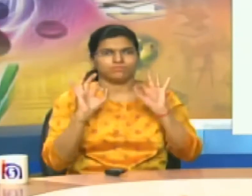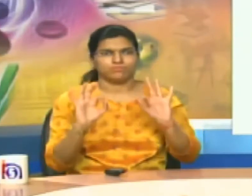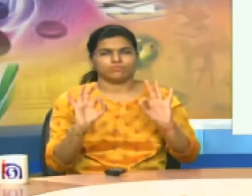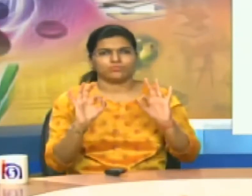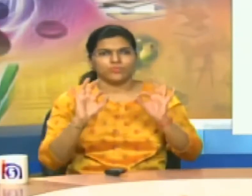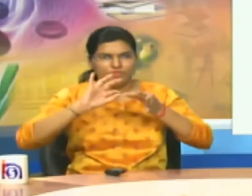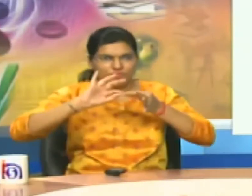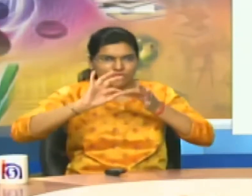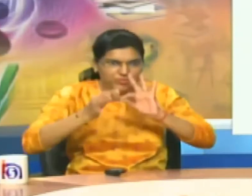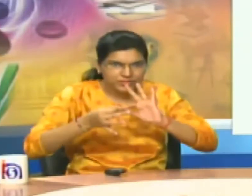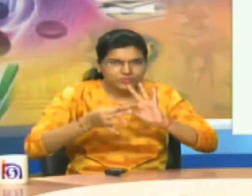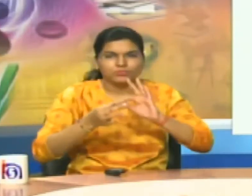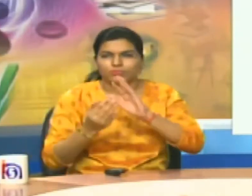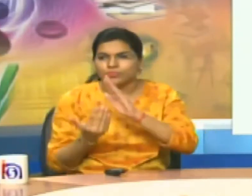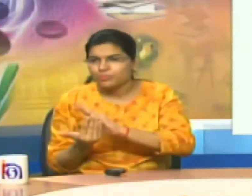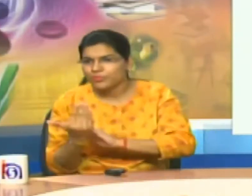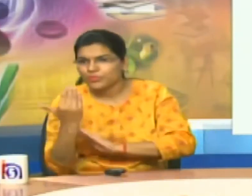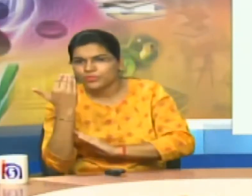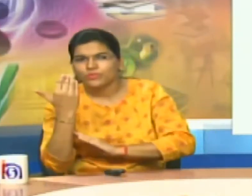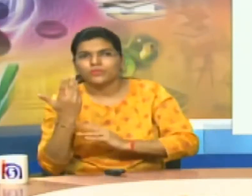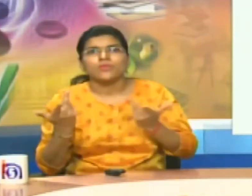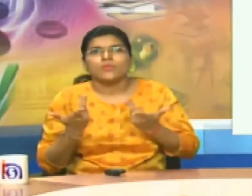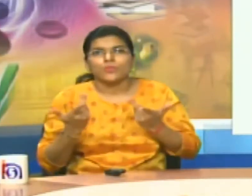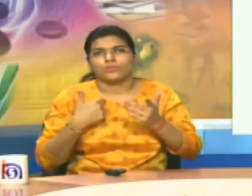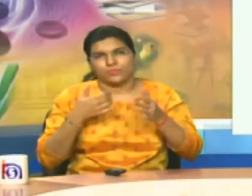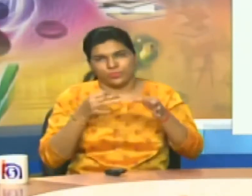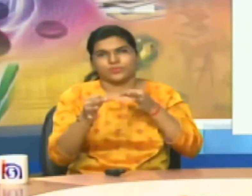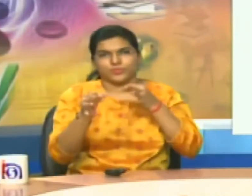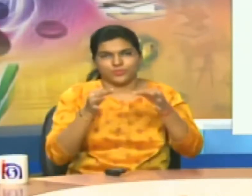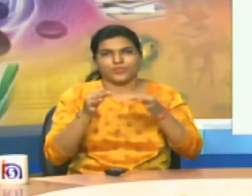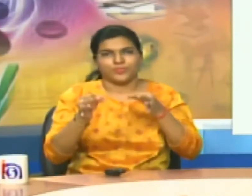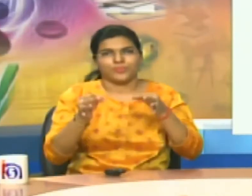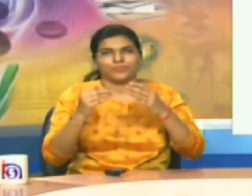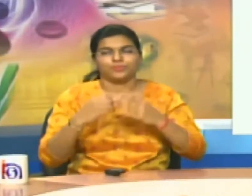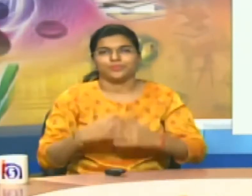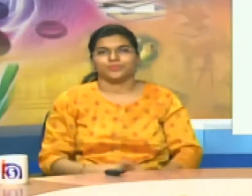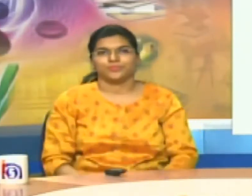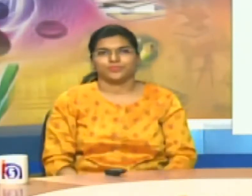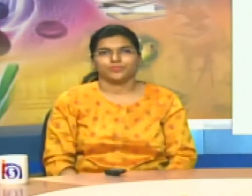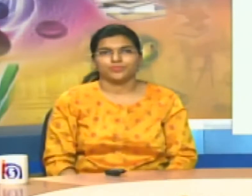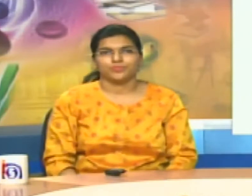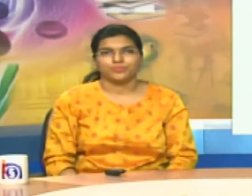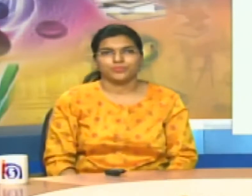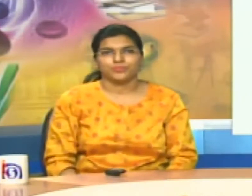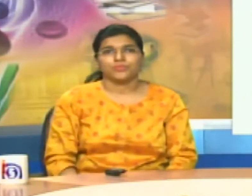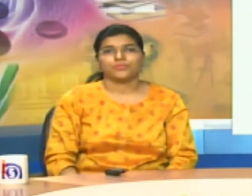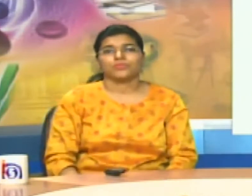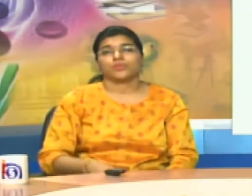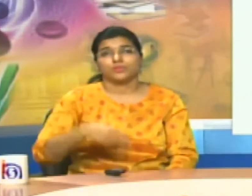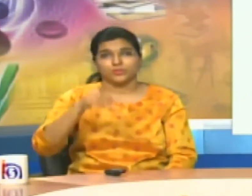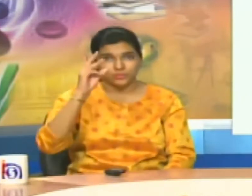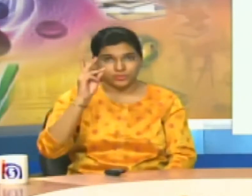You can make it big in size or small in size, so that you can take print out,